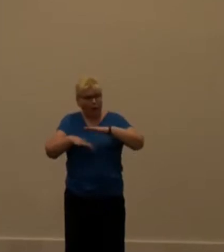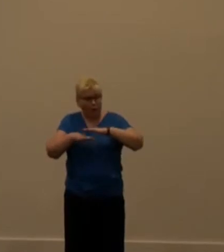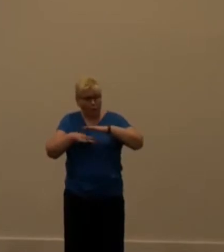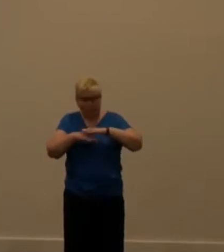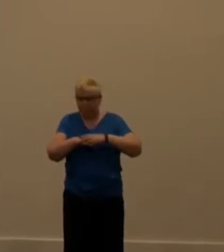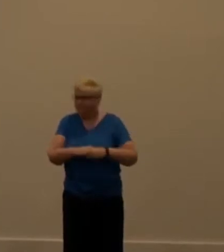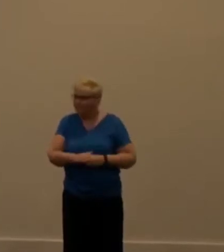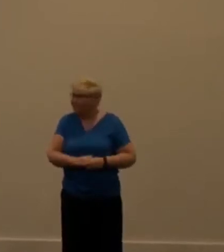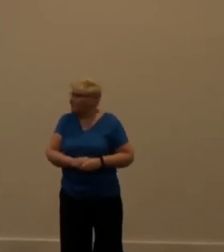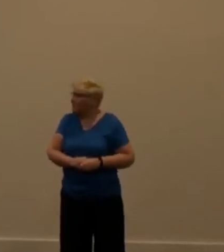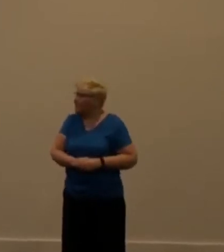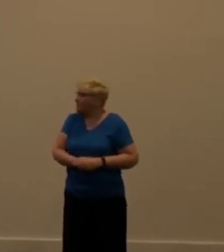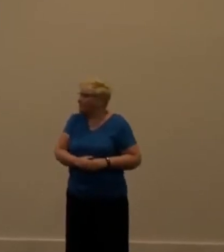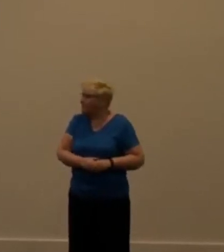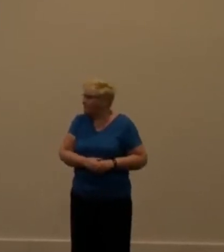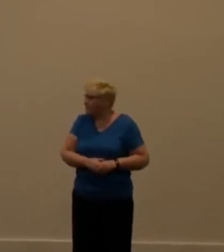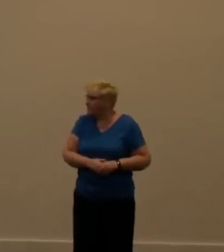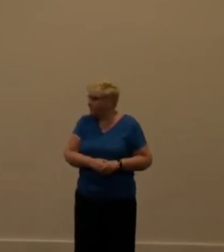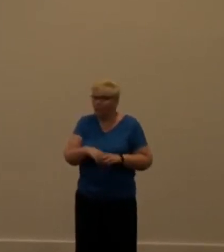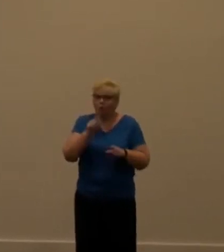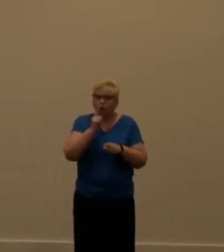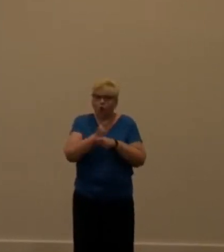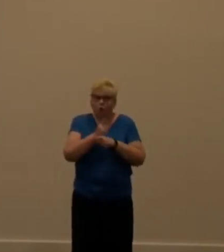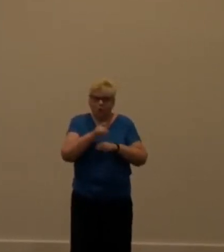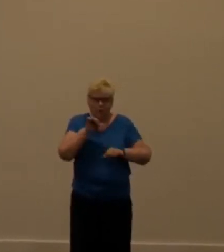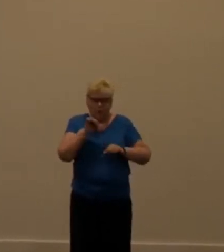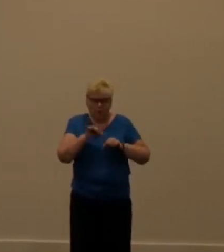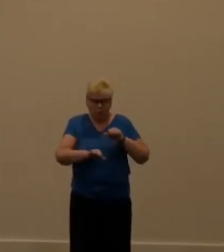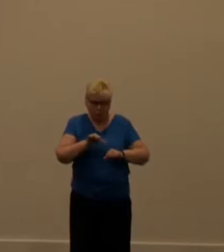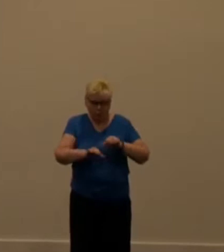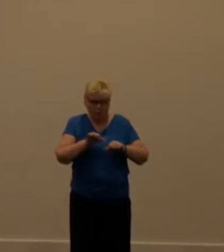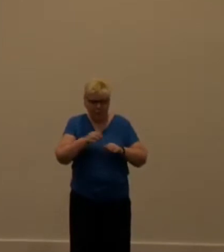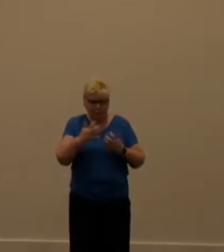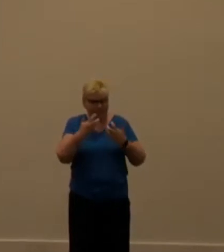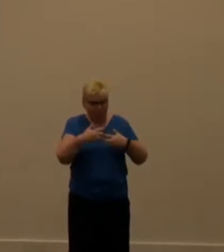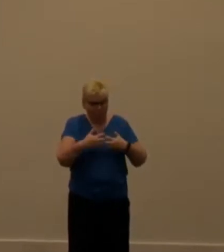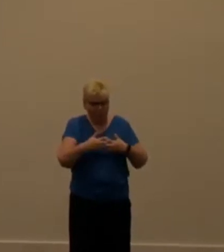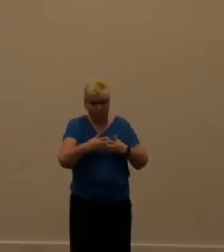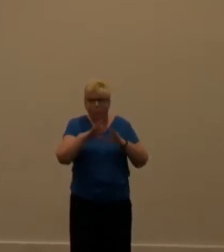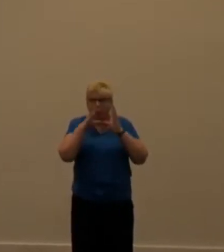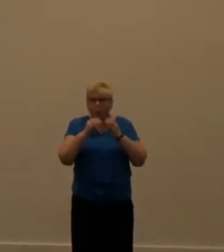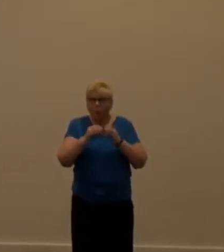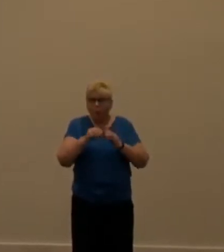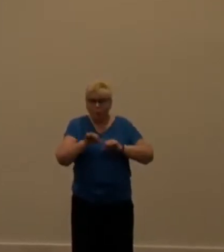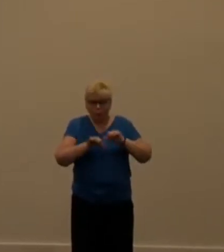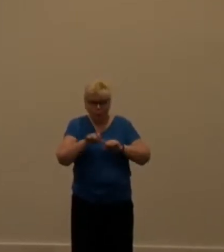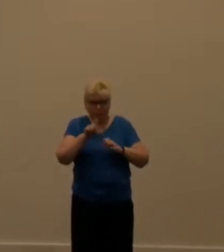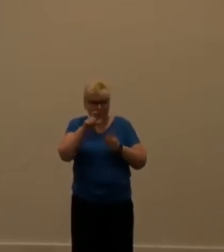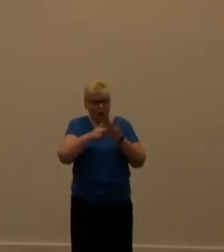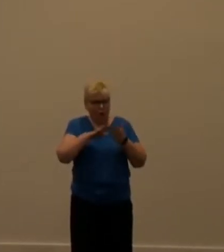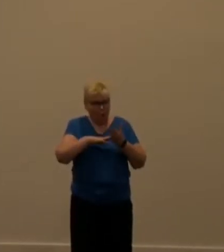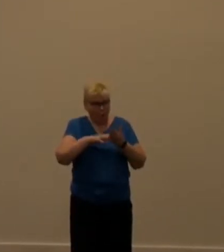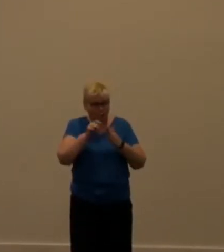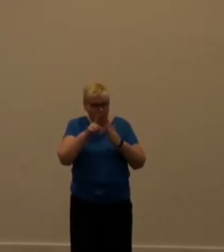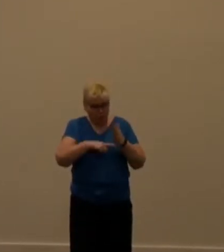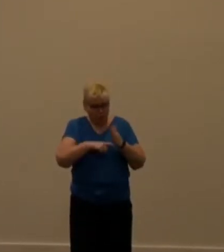be talking through the process, so not just the technology, but the whole process of your CRM project. From